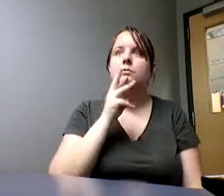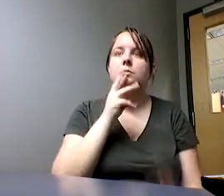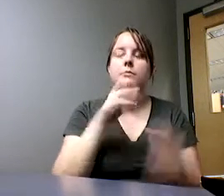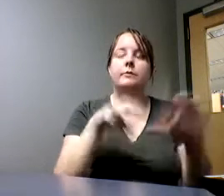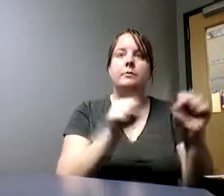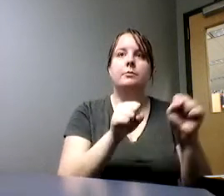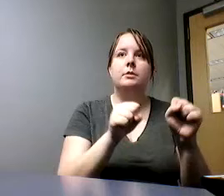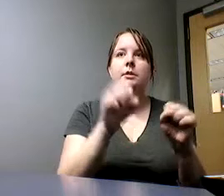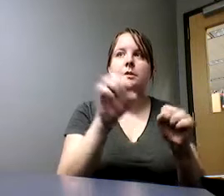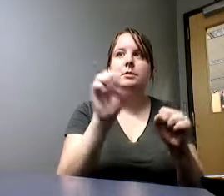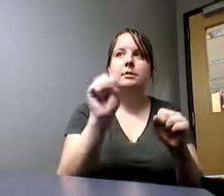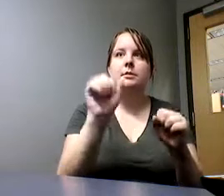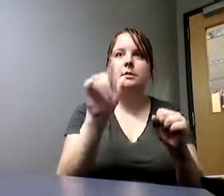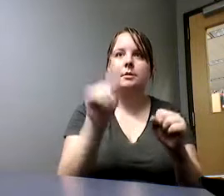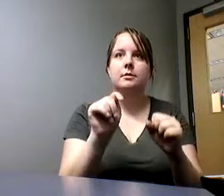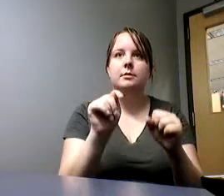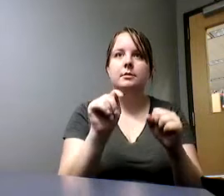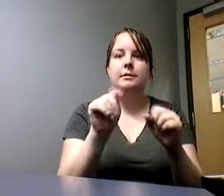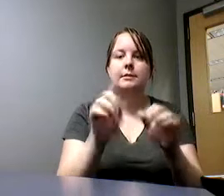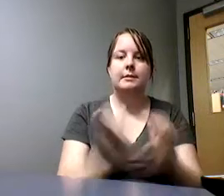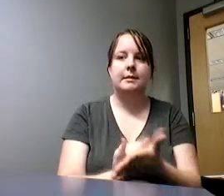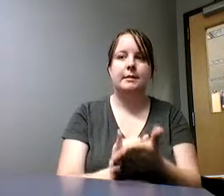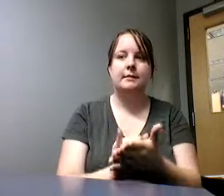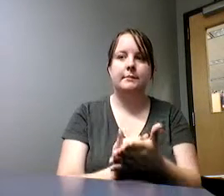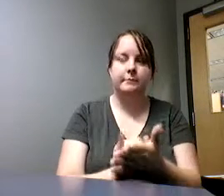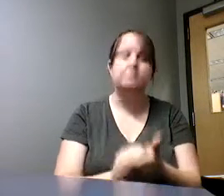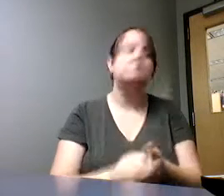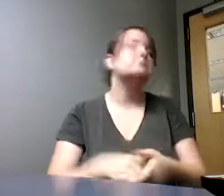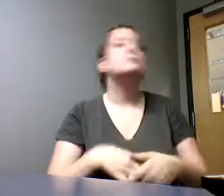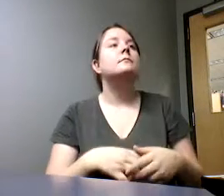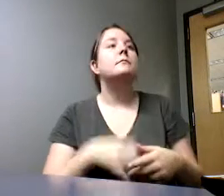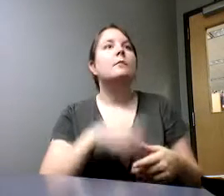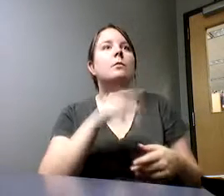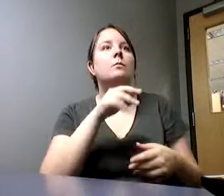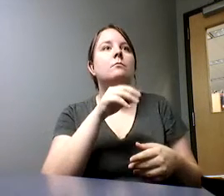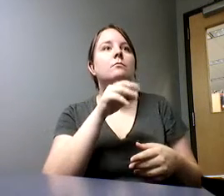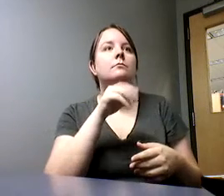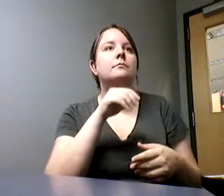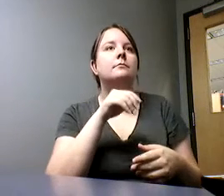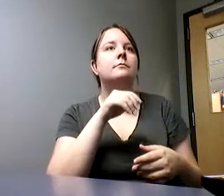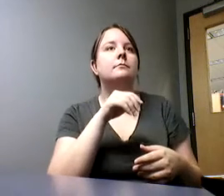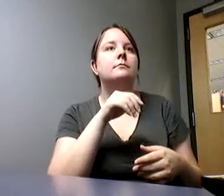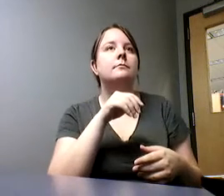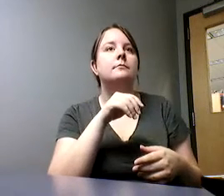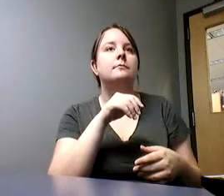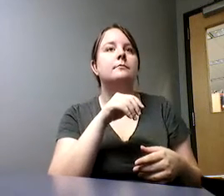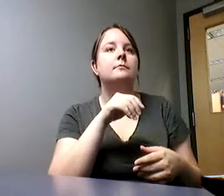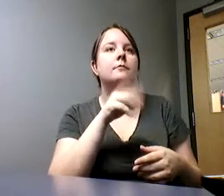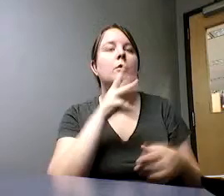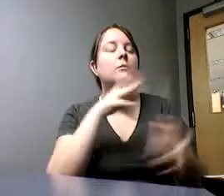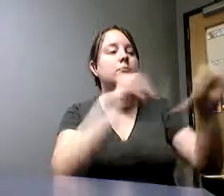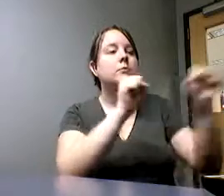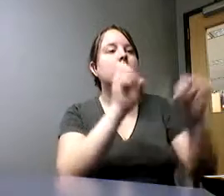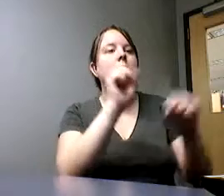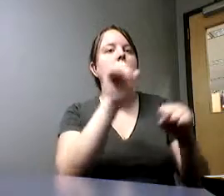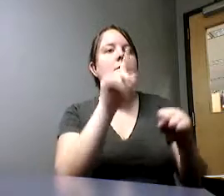Okay. Salt stays, evaporation, water rises to the top, runs down the side. You can collect that fresh water. Now, evaporation, this is